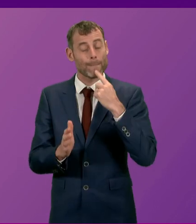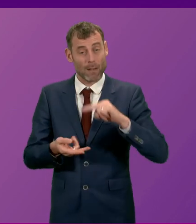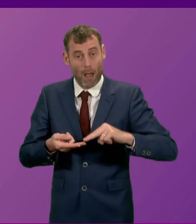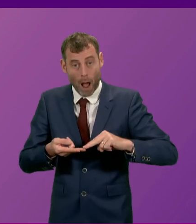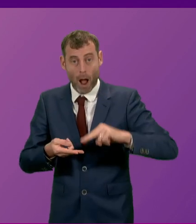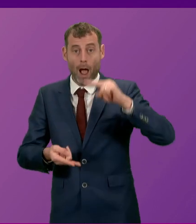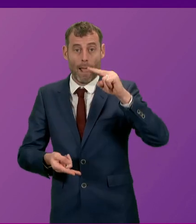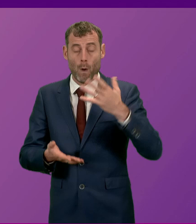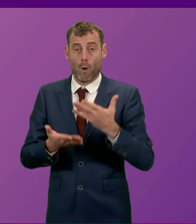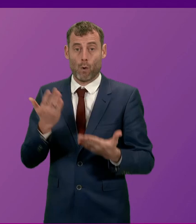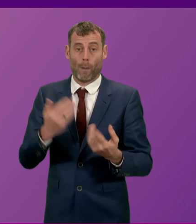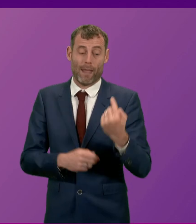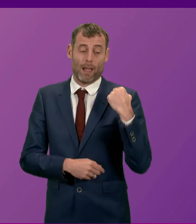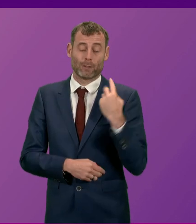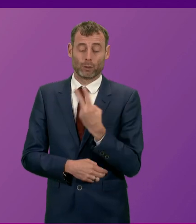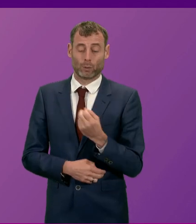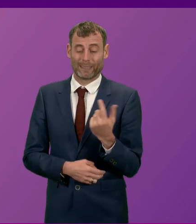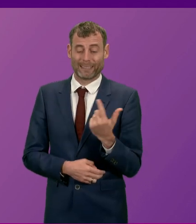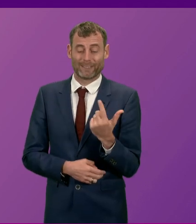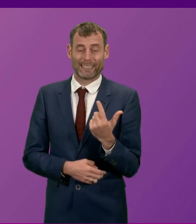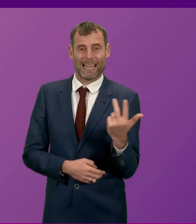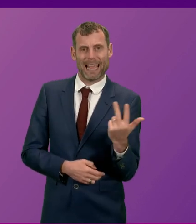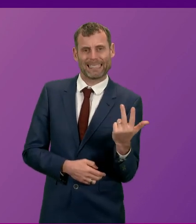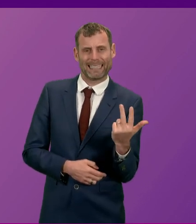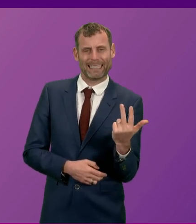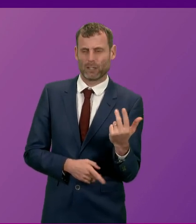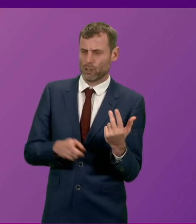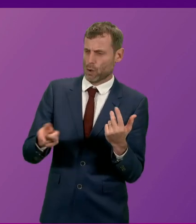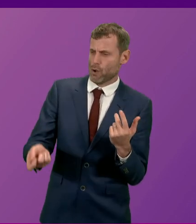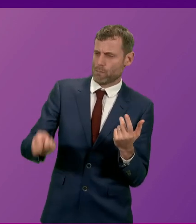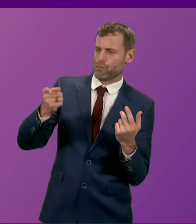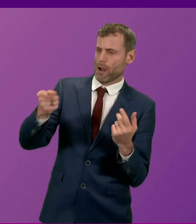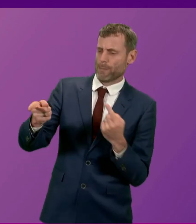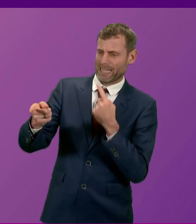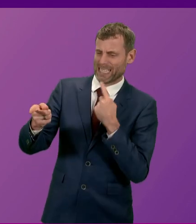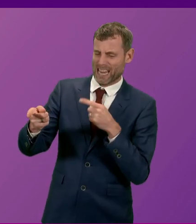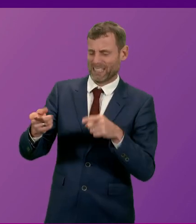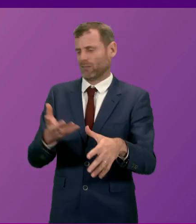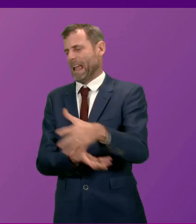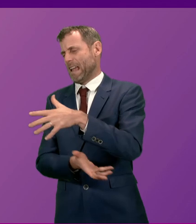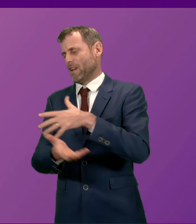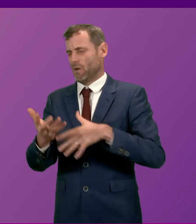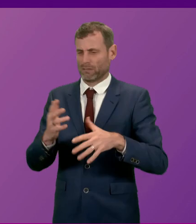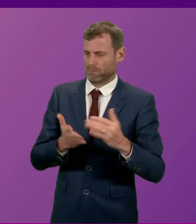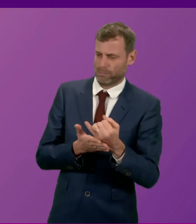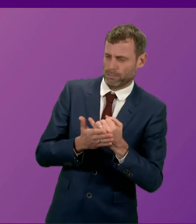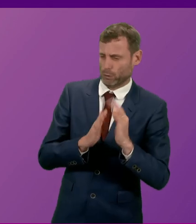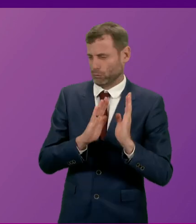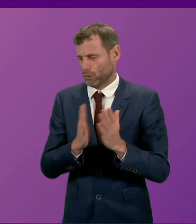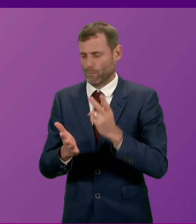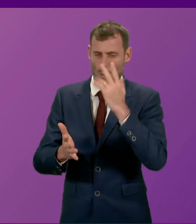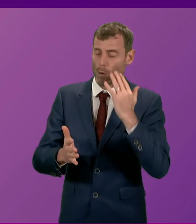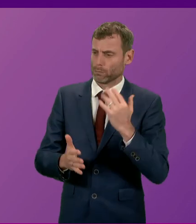in 2017-18. So I don't actually agree with Maggie Chapman about her characterisation of the service, because I think the